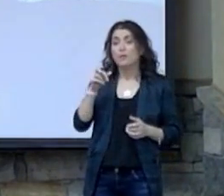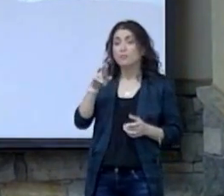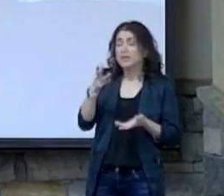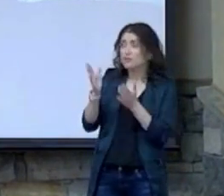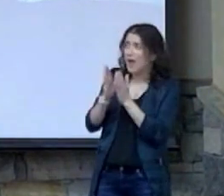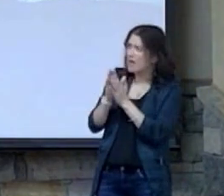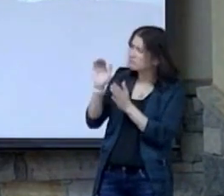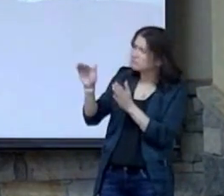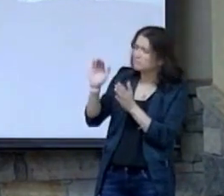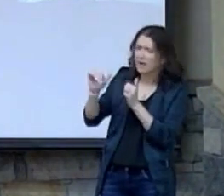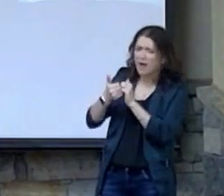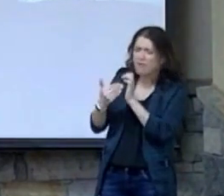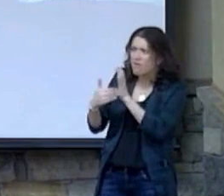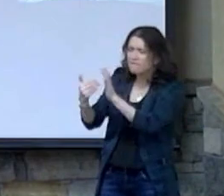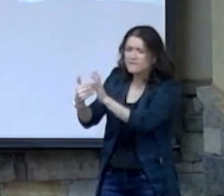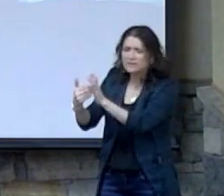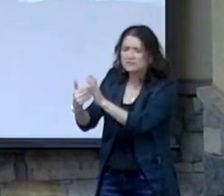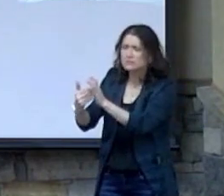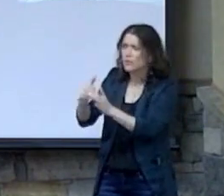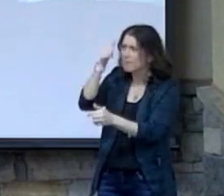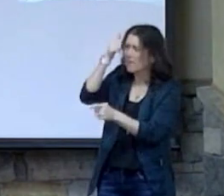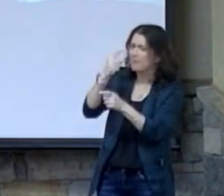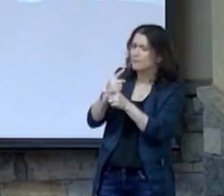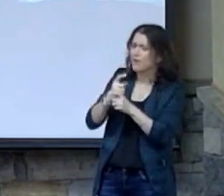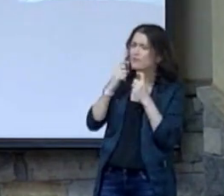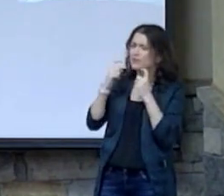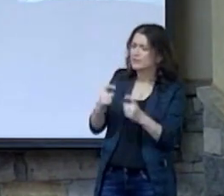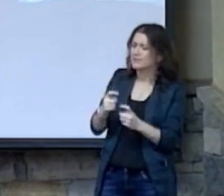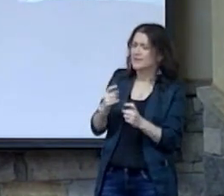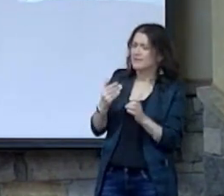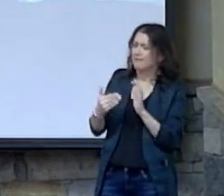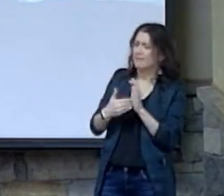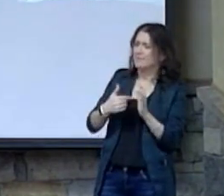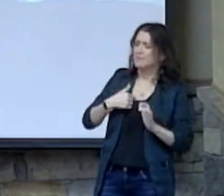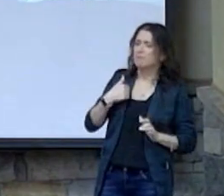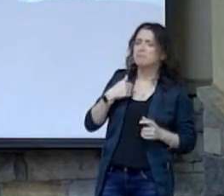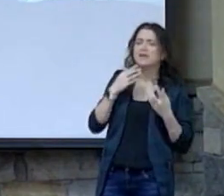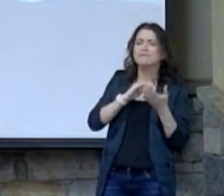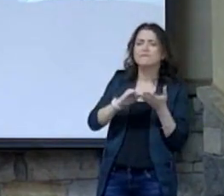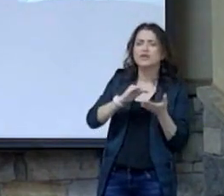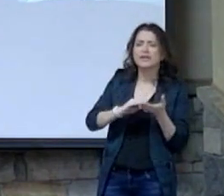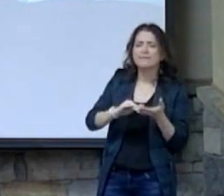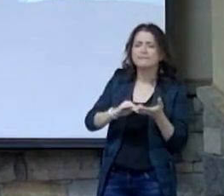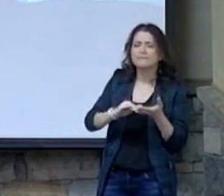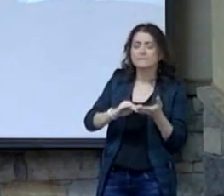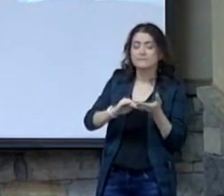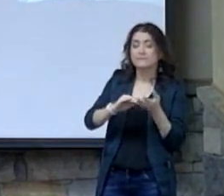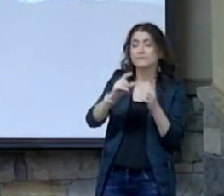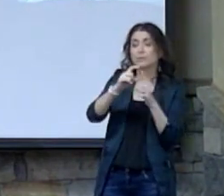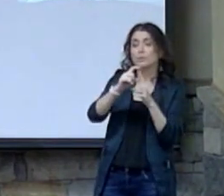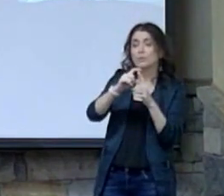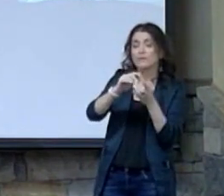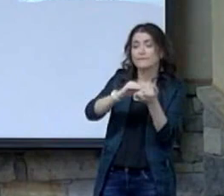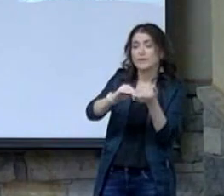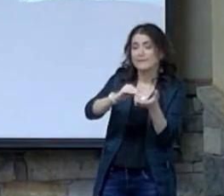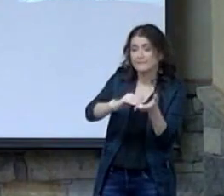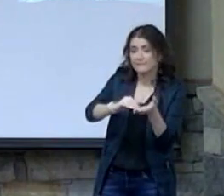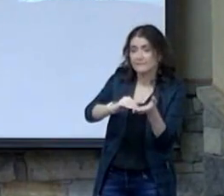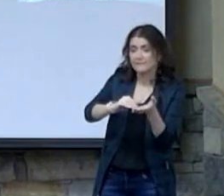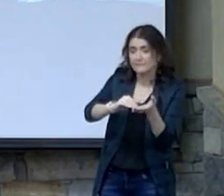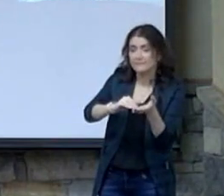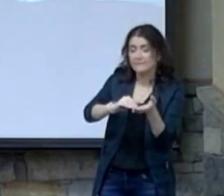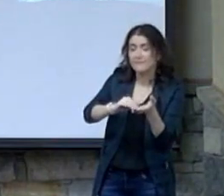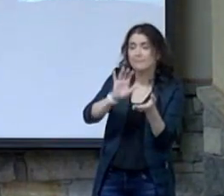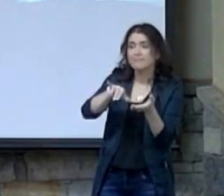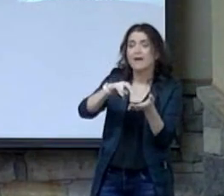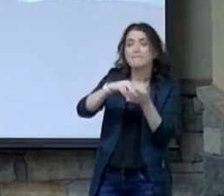how often will my brother sin against me and I forgive him? That word forgive, the meaning of the